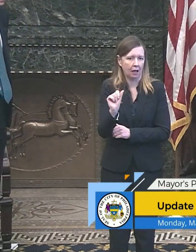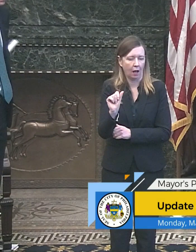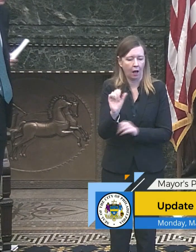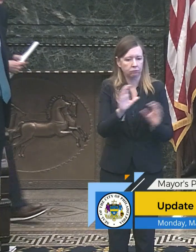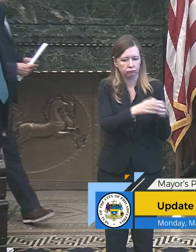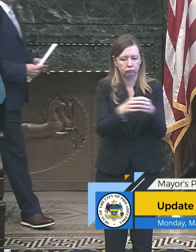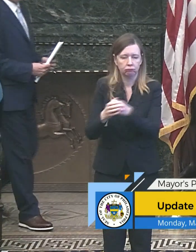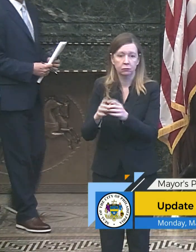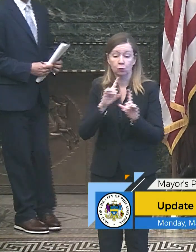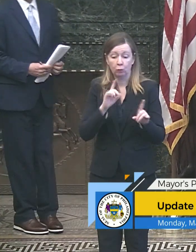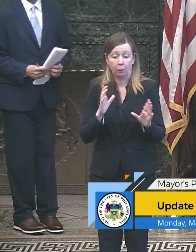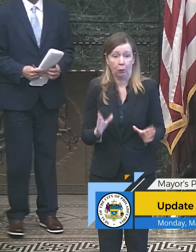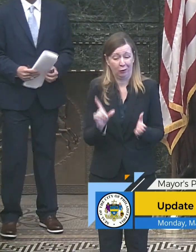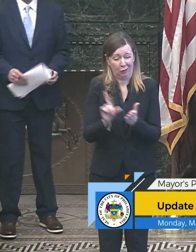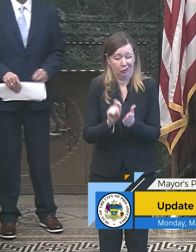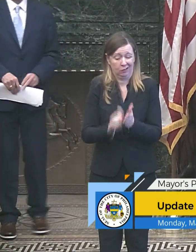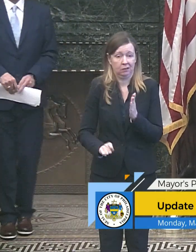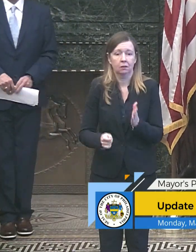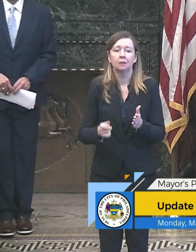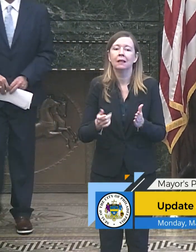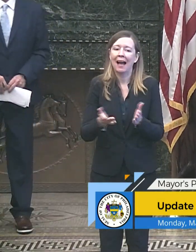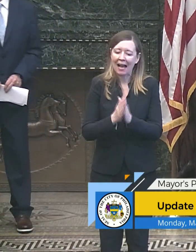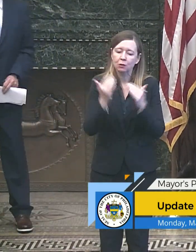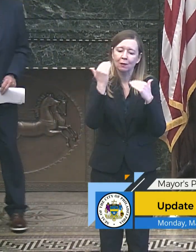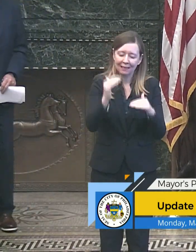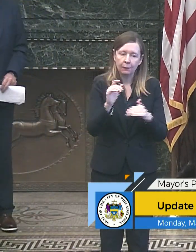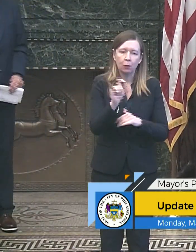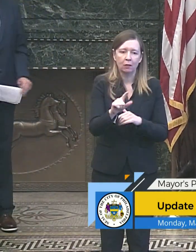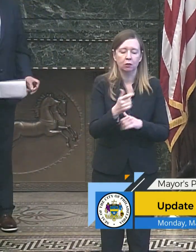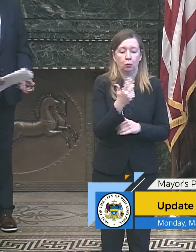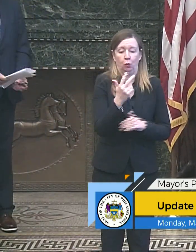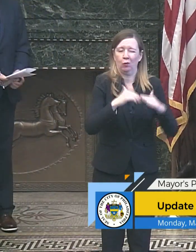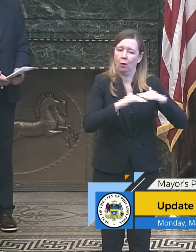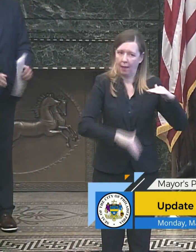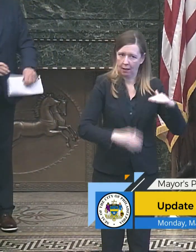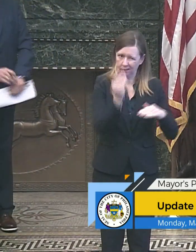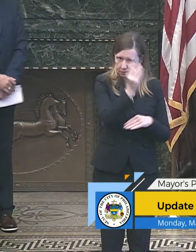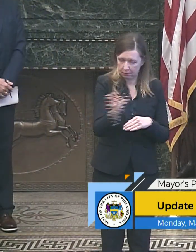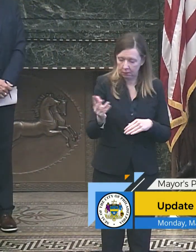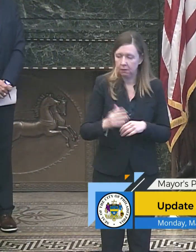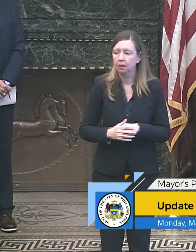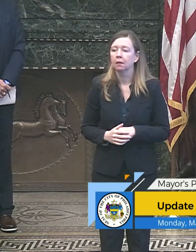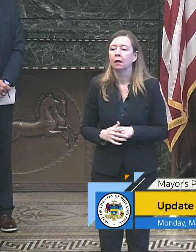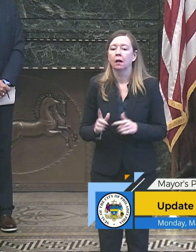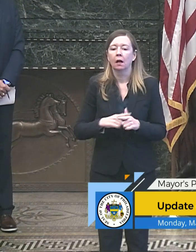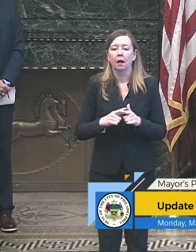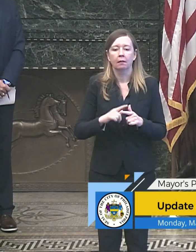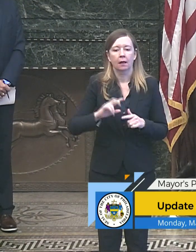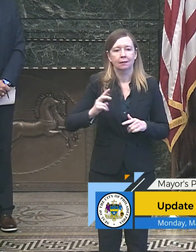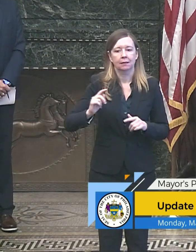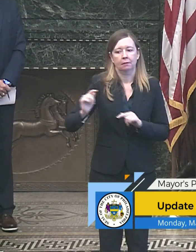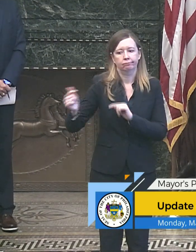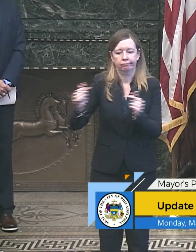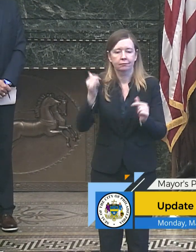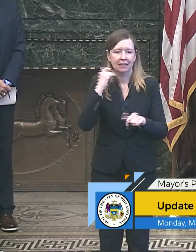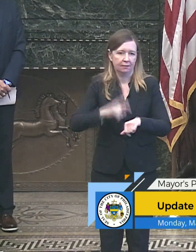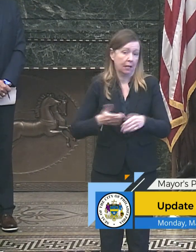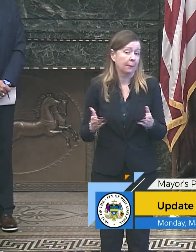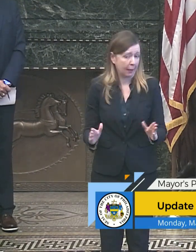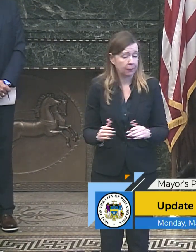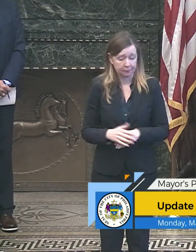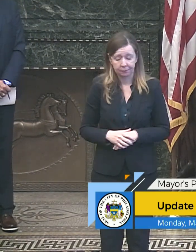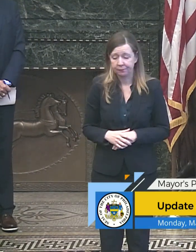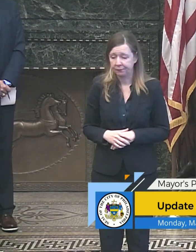are asked to limit their questions to 3 or fewer, and we will do a second round of questions if time